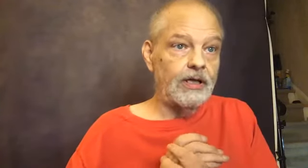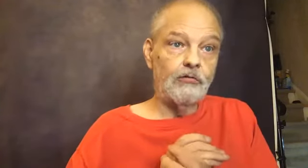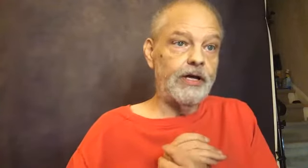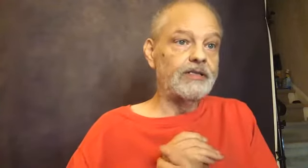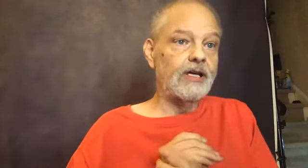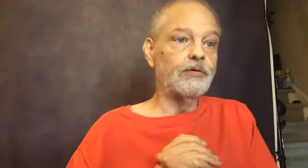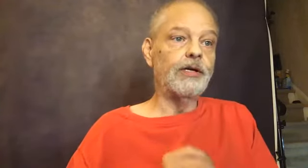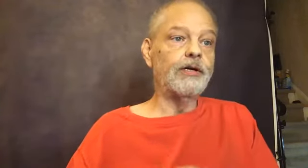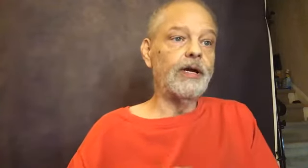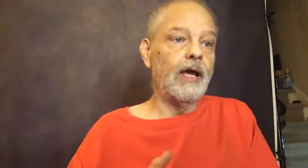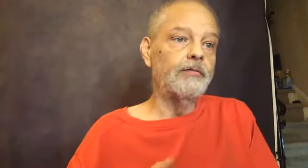great example here, elephant.